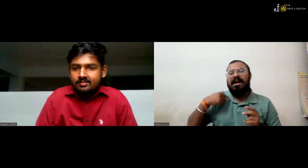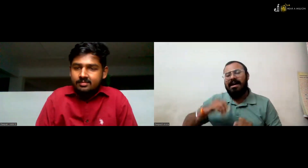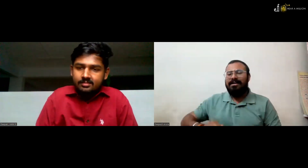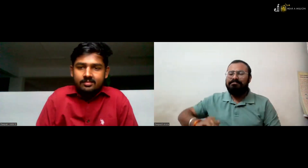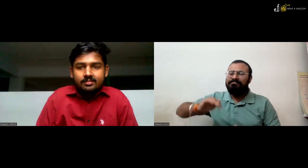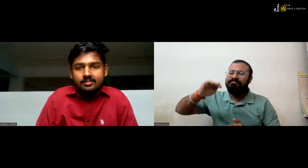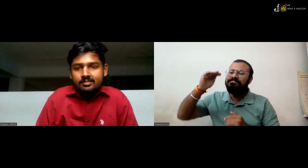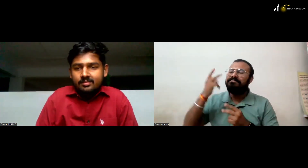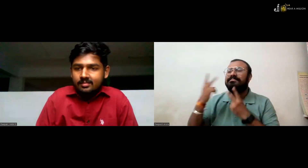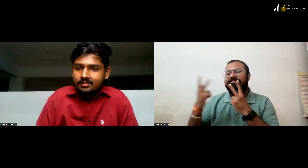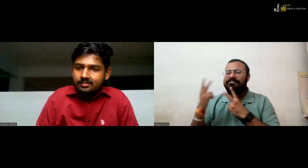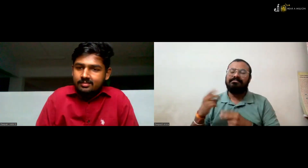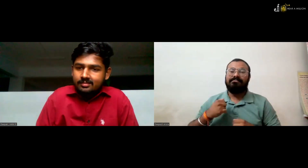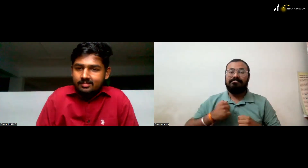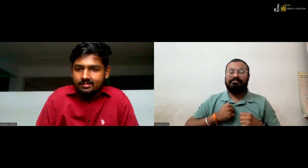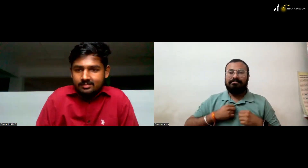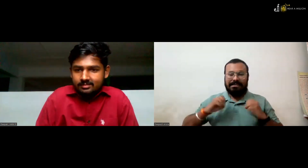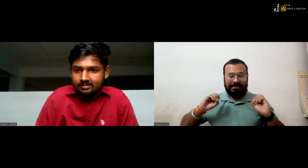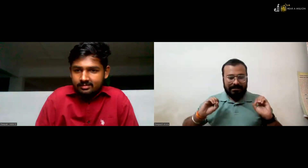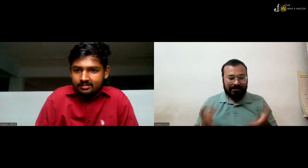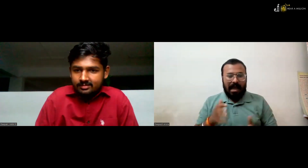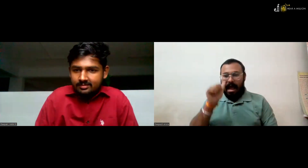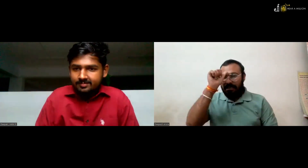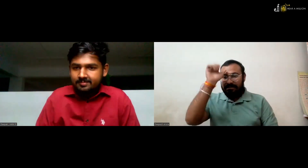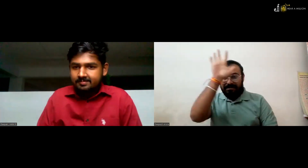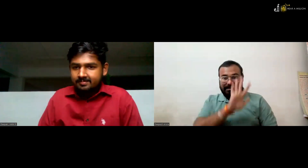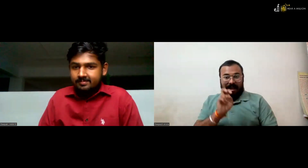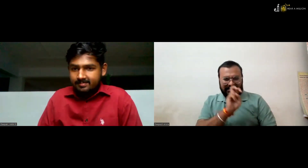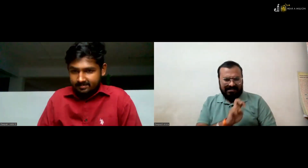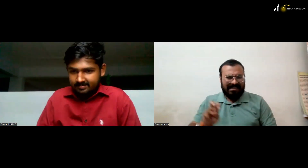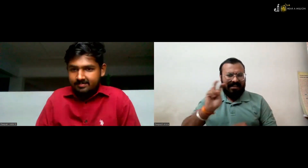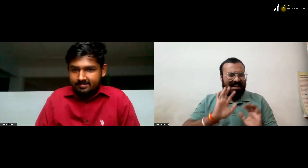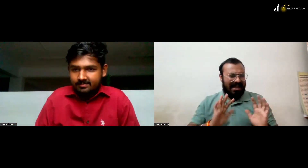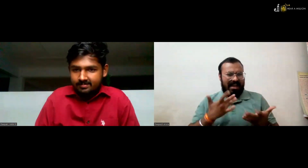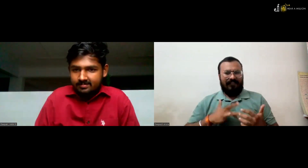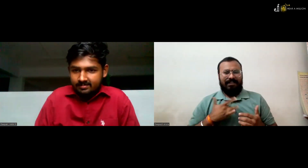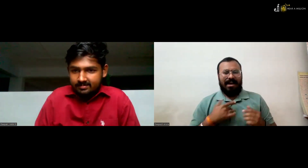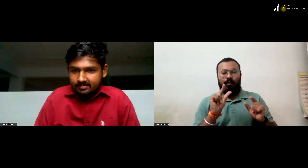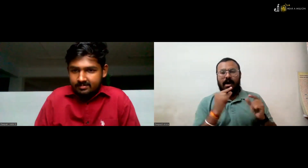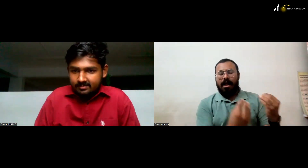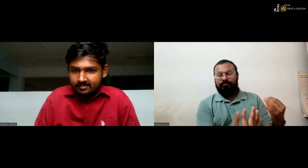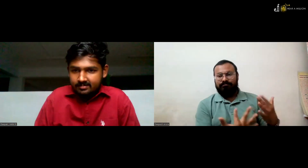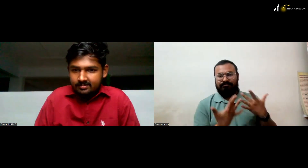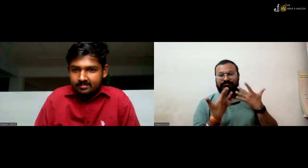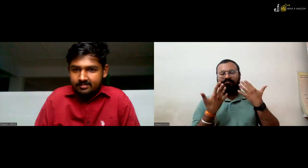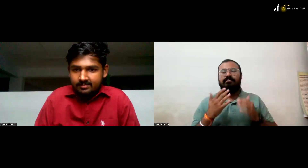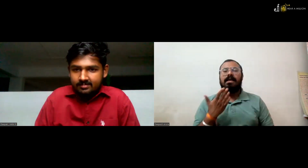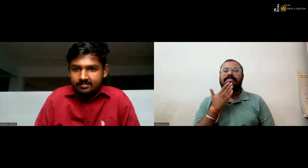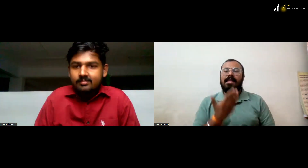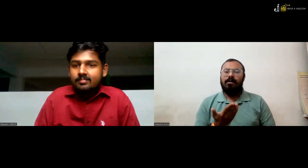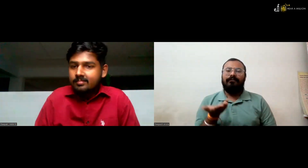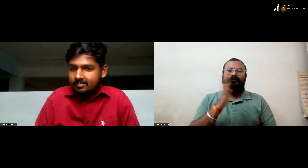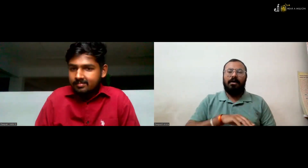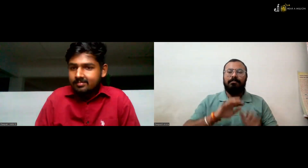family in the Rajasthan, and I saw much in those two states. So I thought